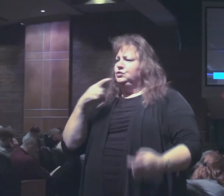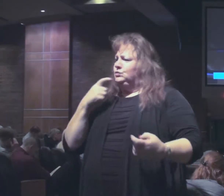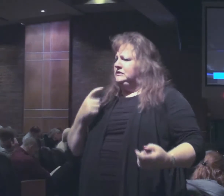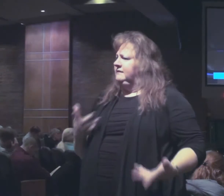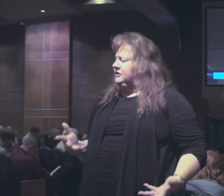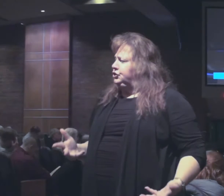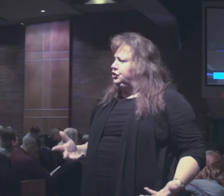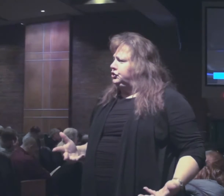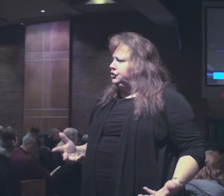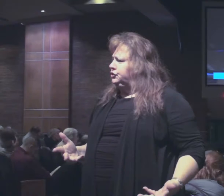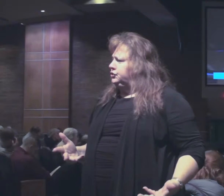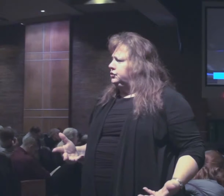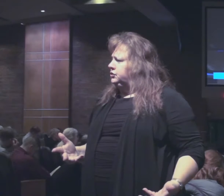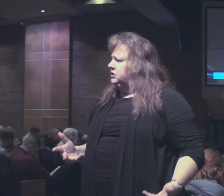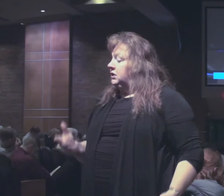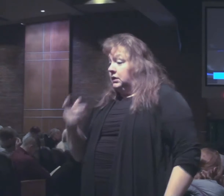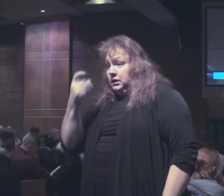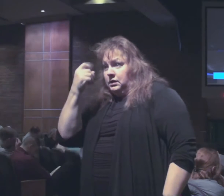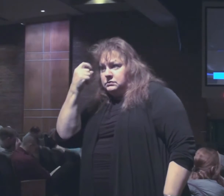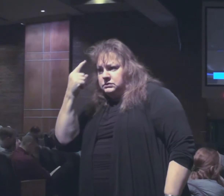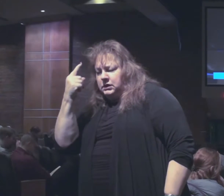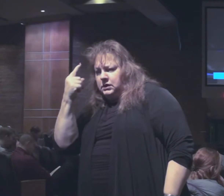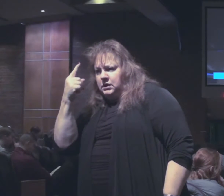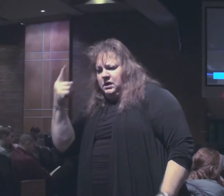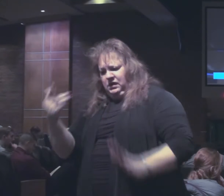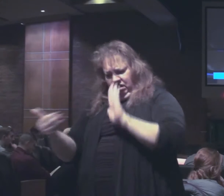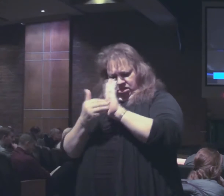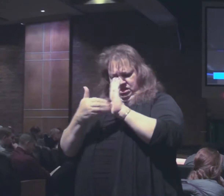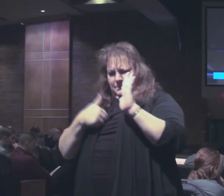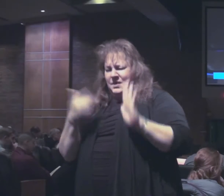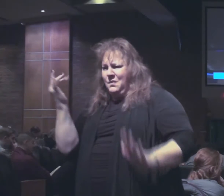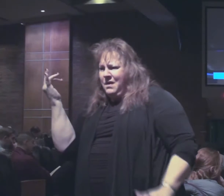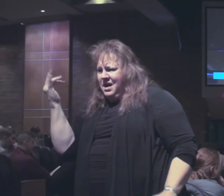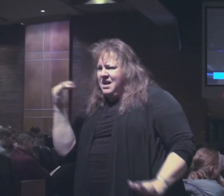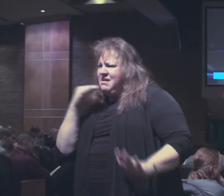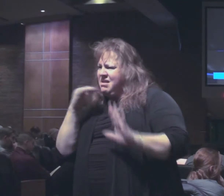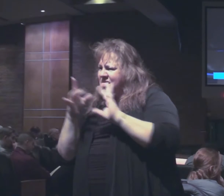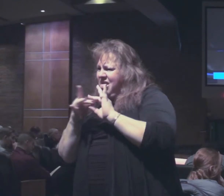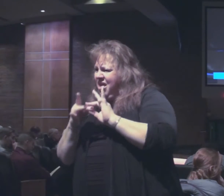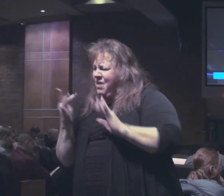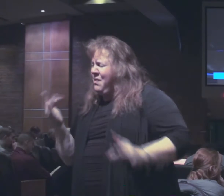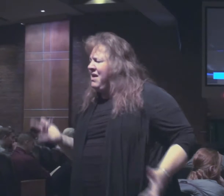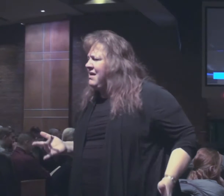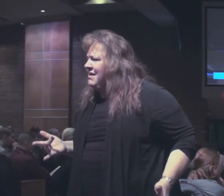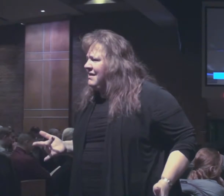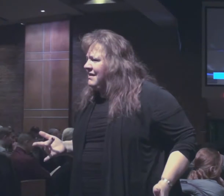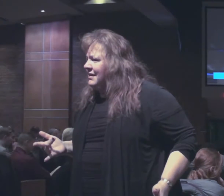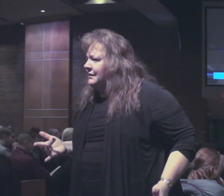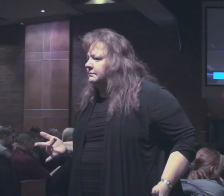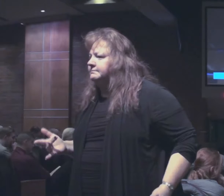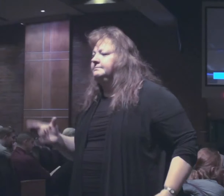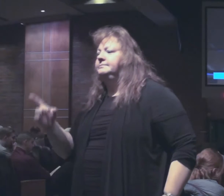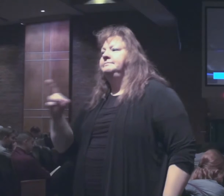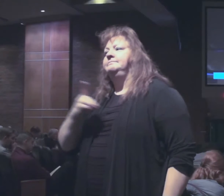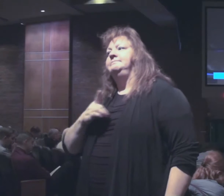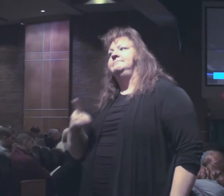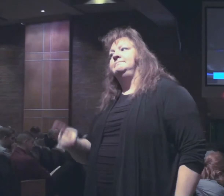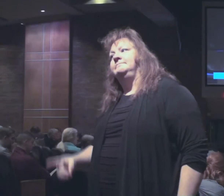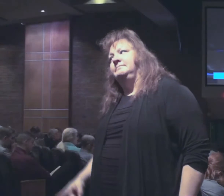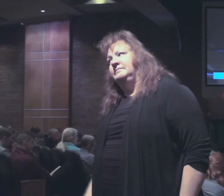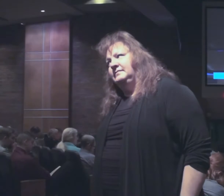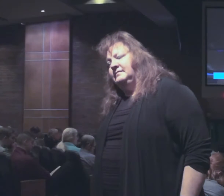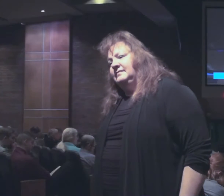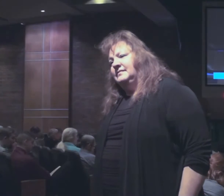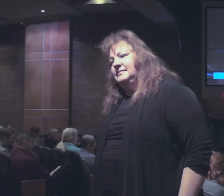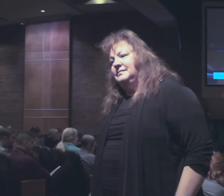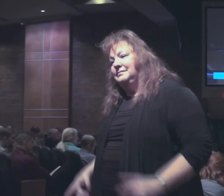sin. Realize, why are they attacking David with these lies? It's because David